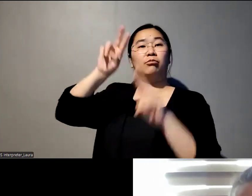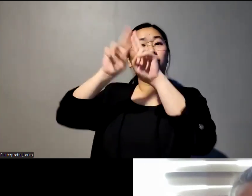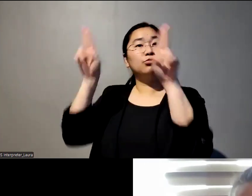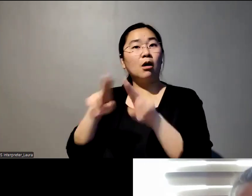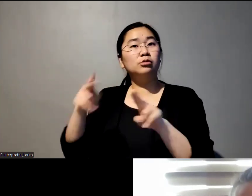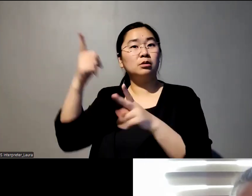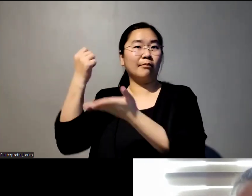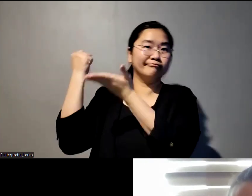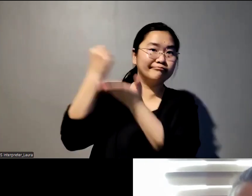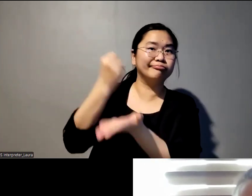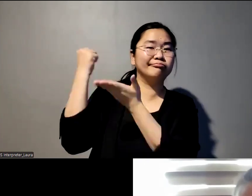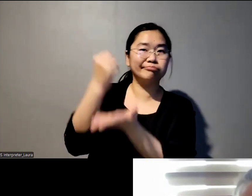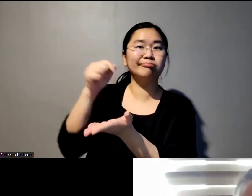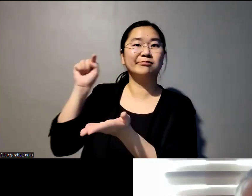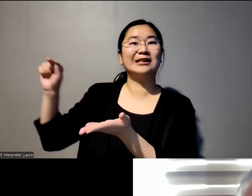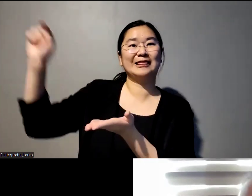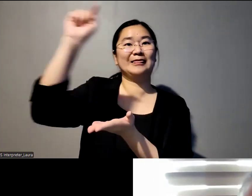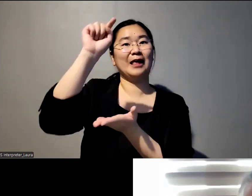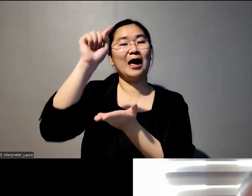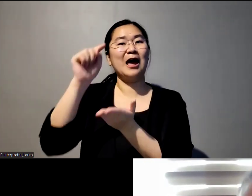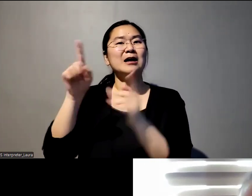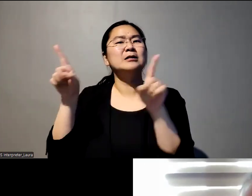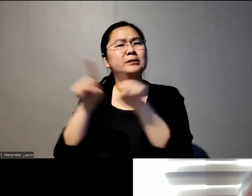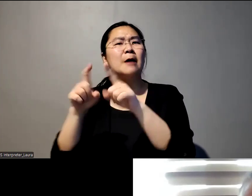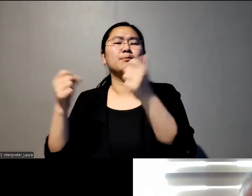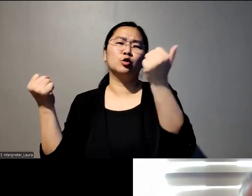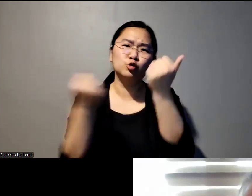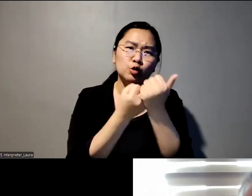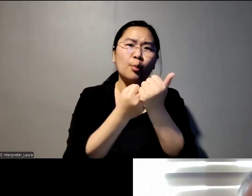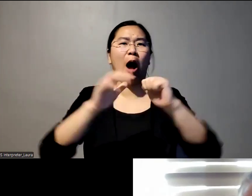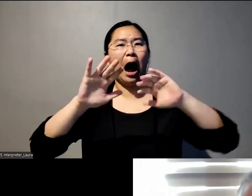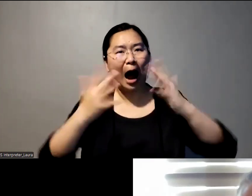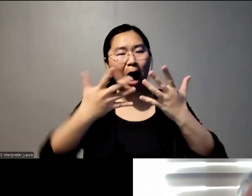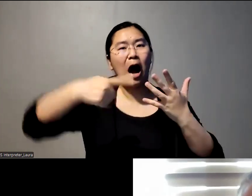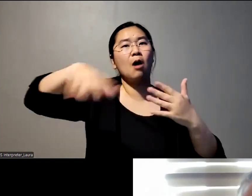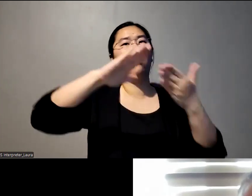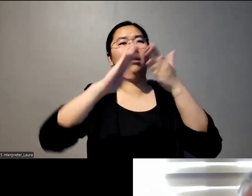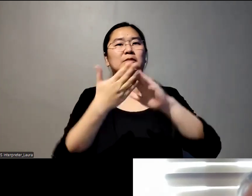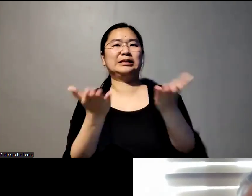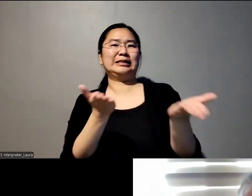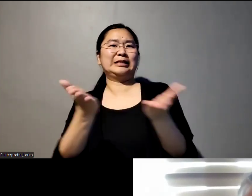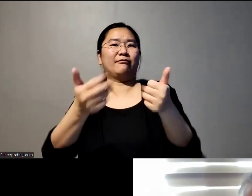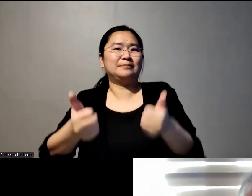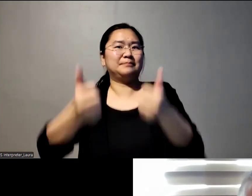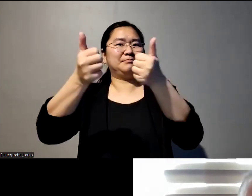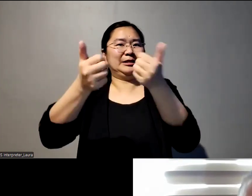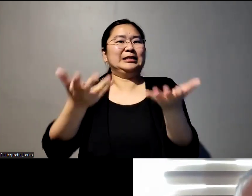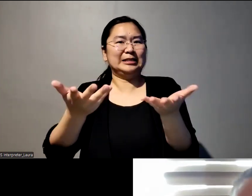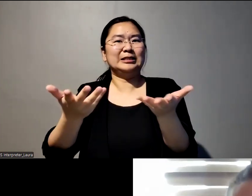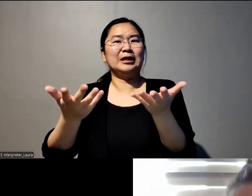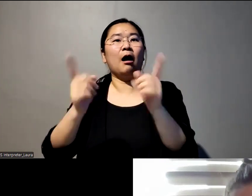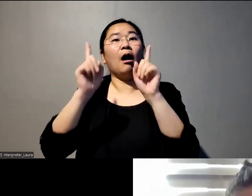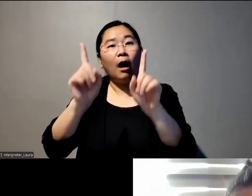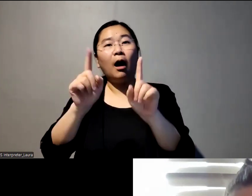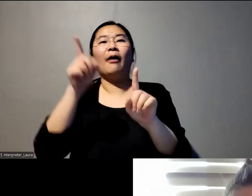keeping an eye on the ground, what is happening really on the ground, not just in the offices and around strategy tables. Thank